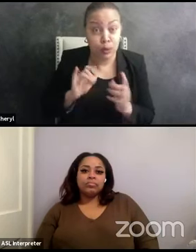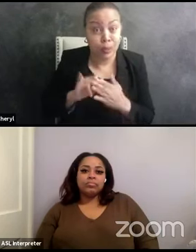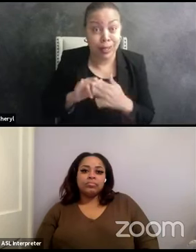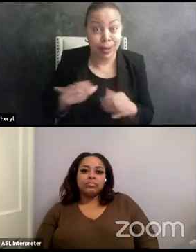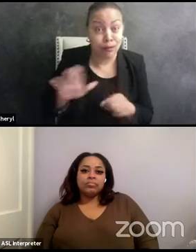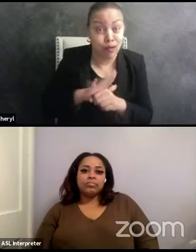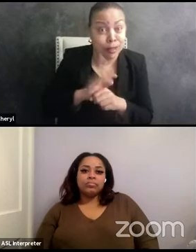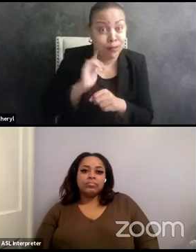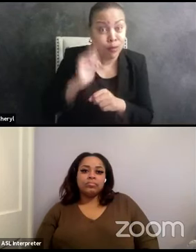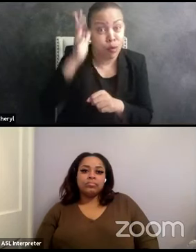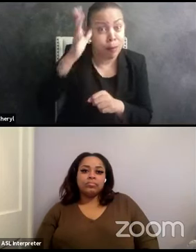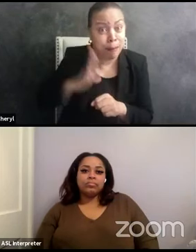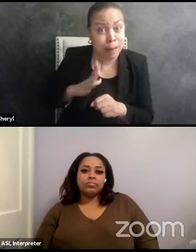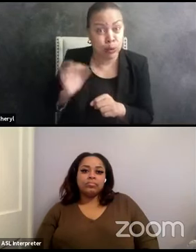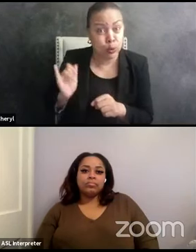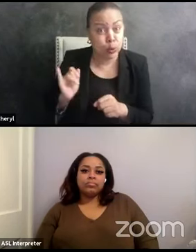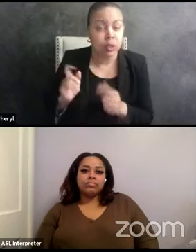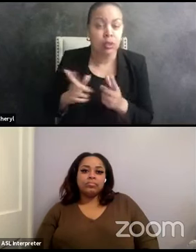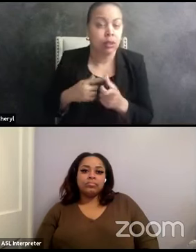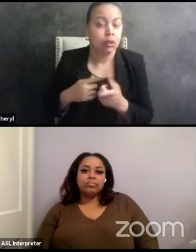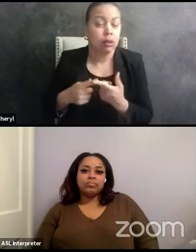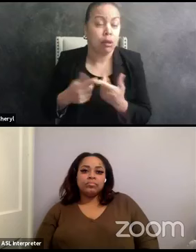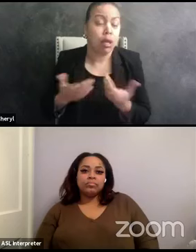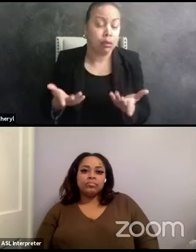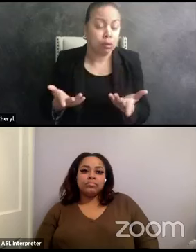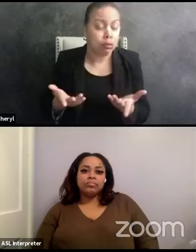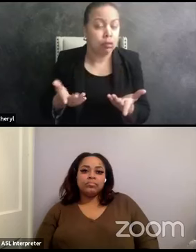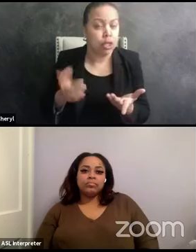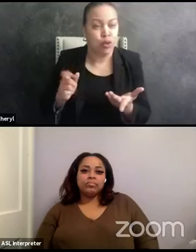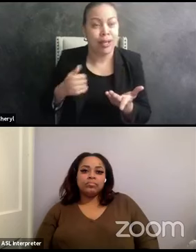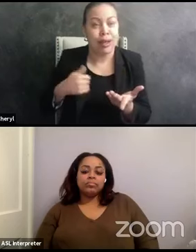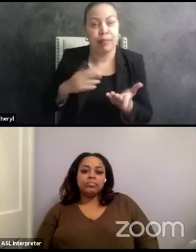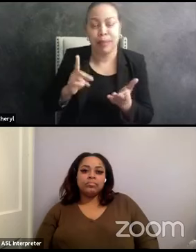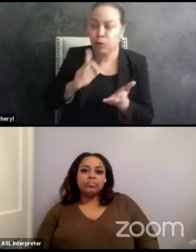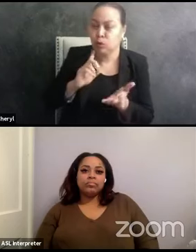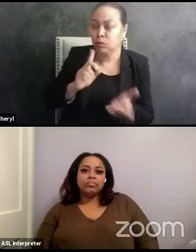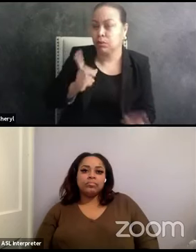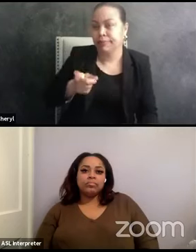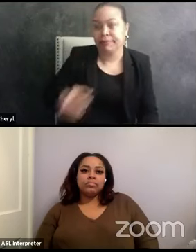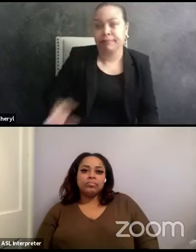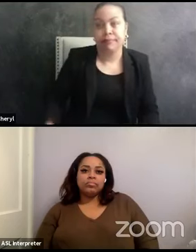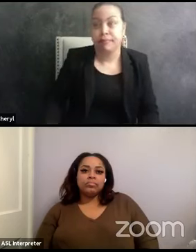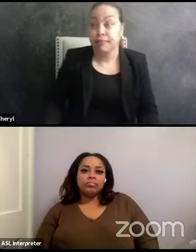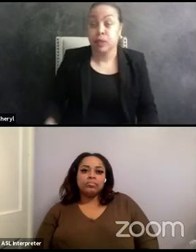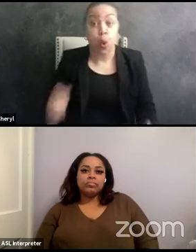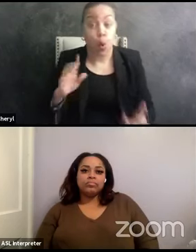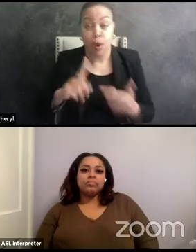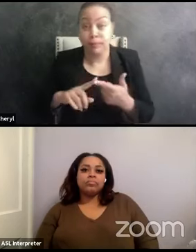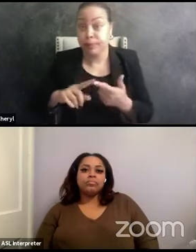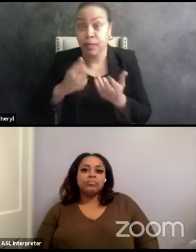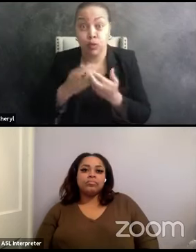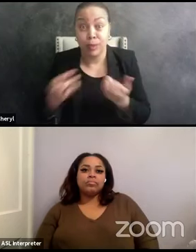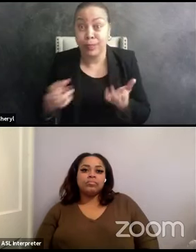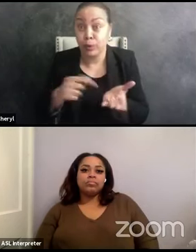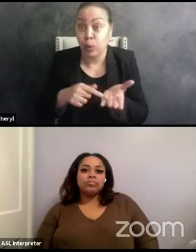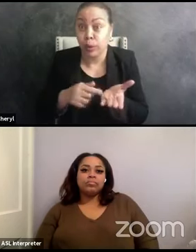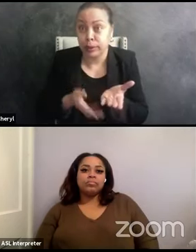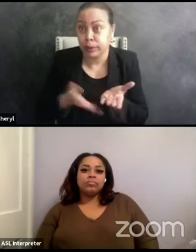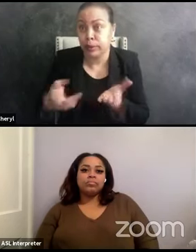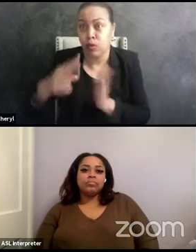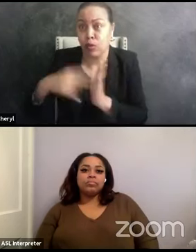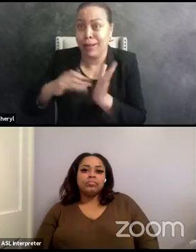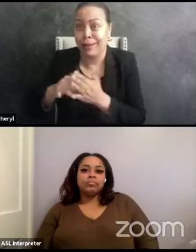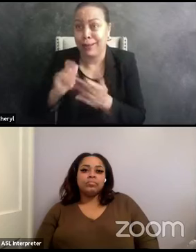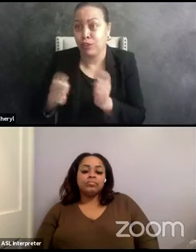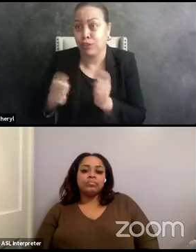in the space, then you need to be able to have people check you or have resources that you can go Right. to check that behavior. So part